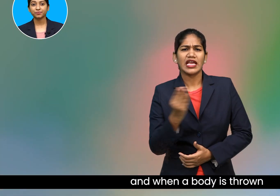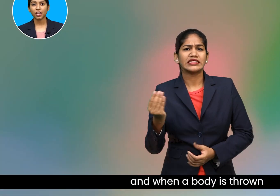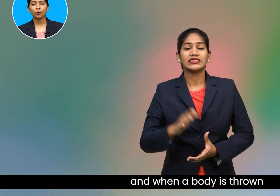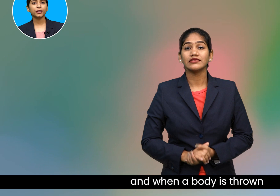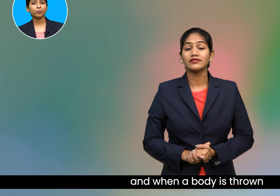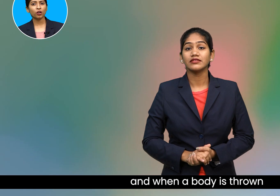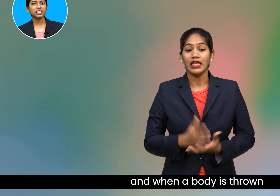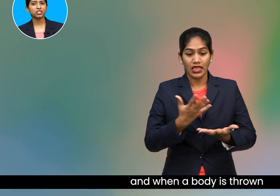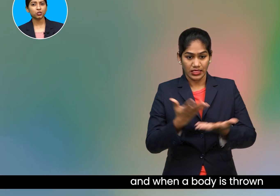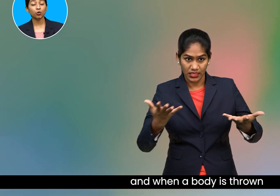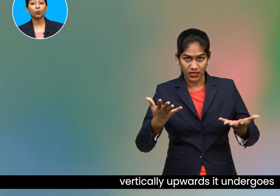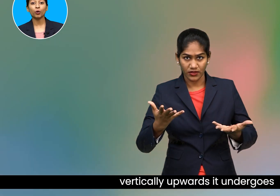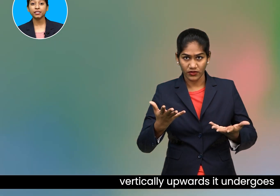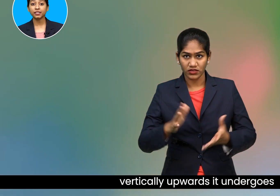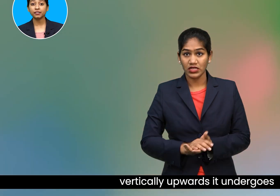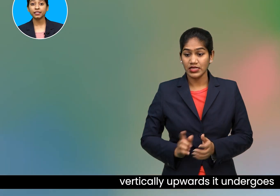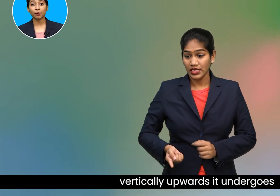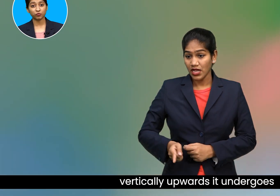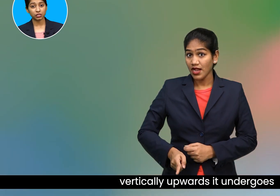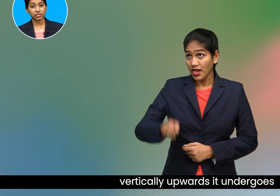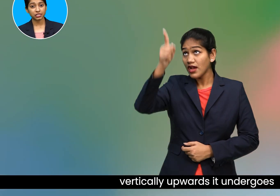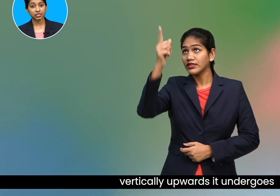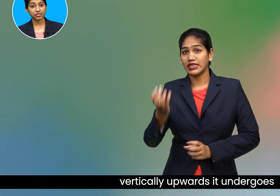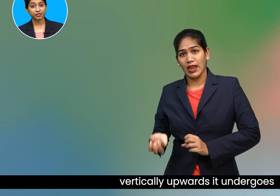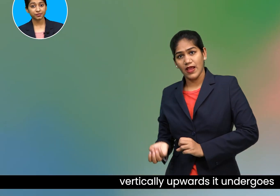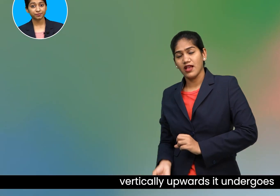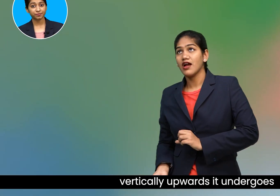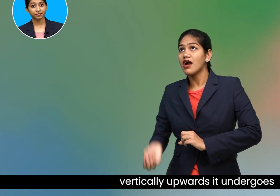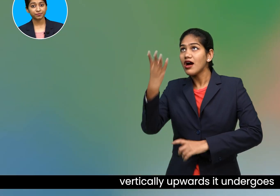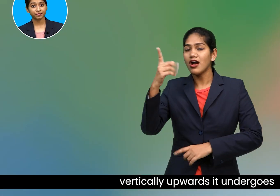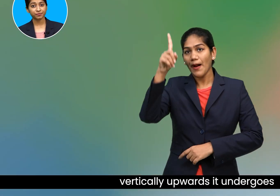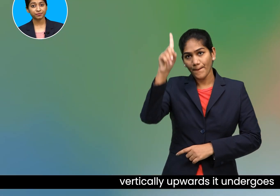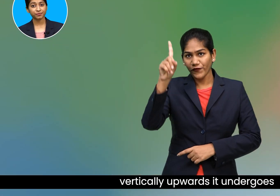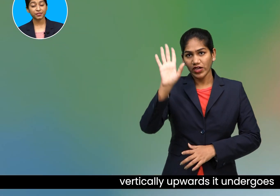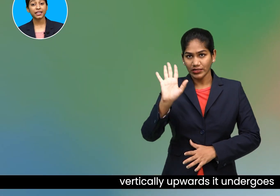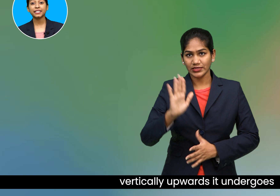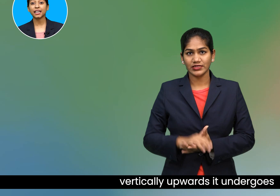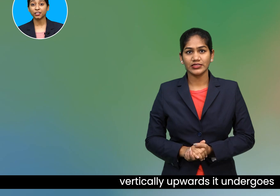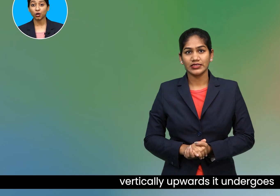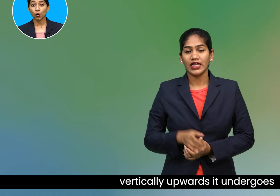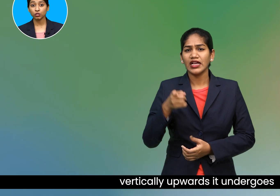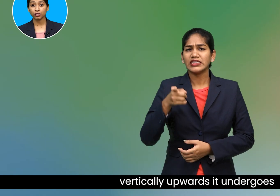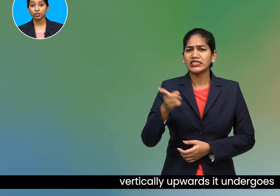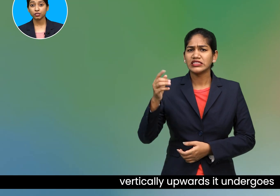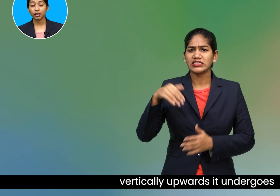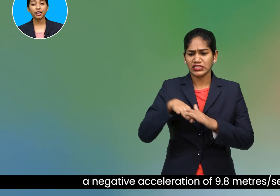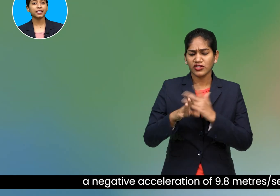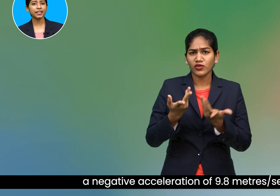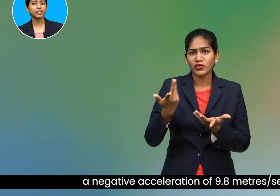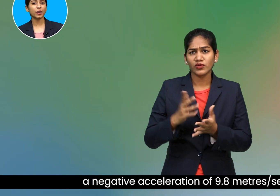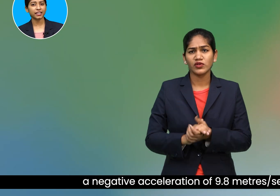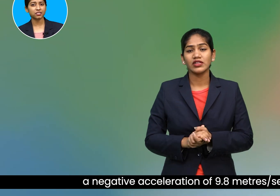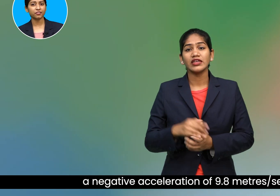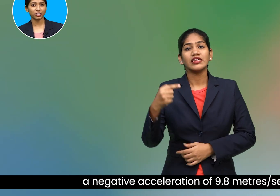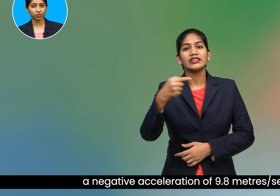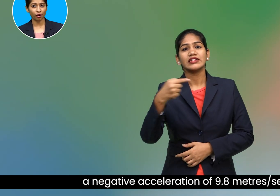And when a body is thrown vertically upwards, It undergoes a